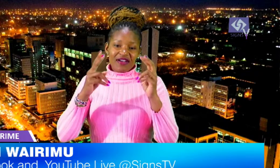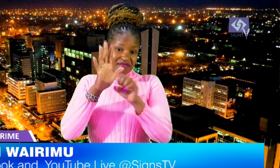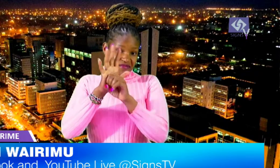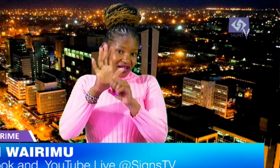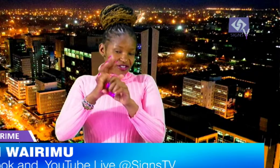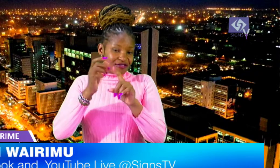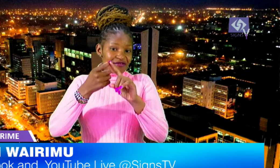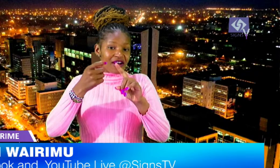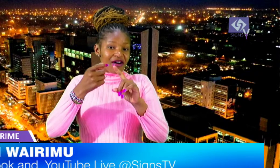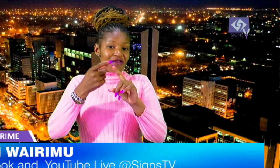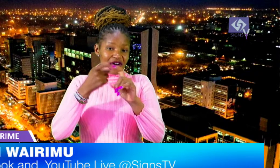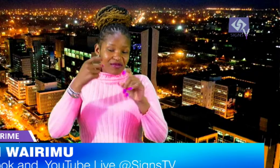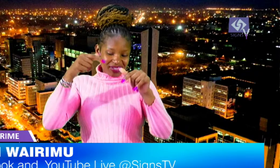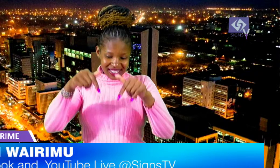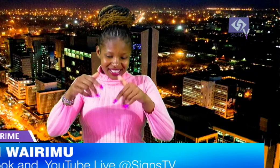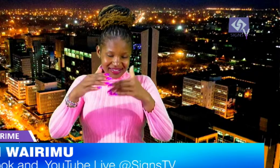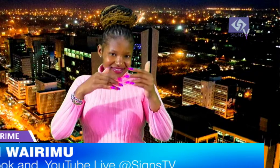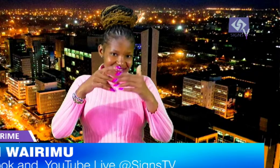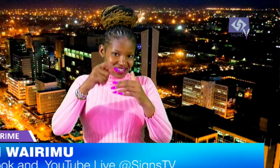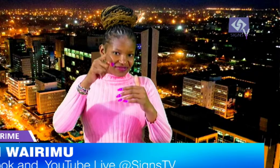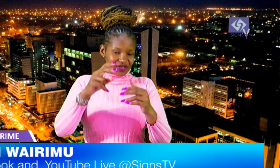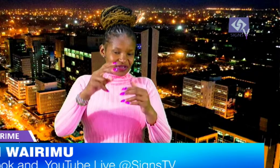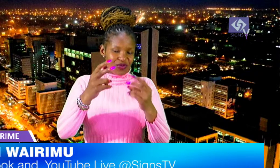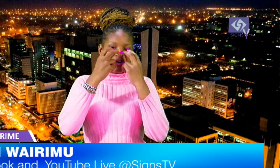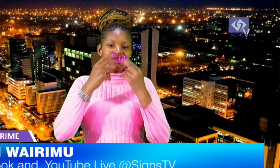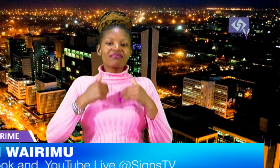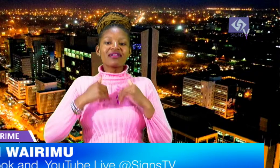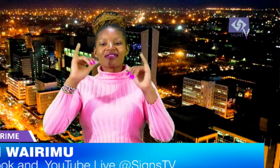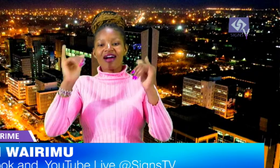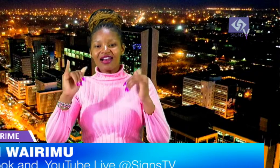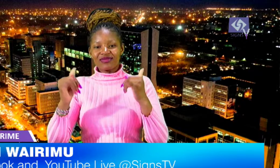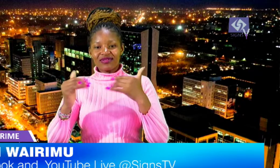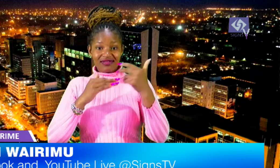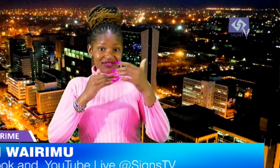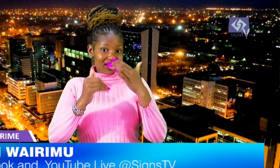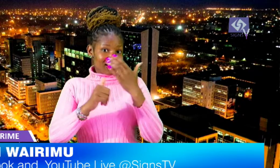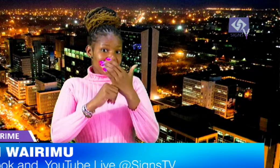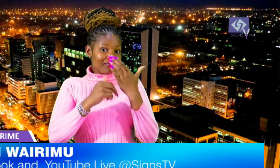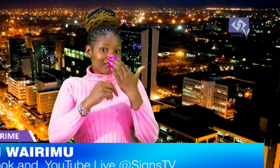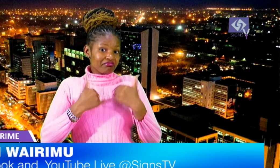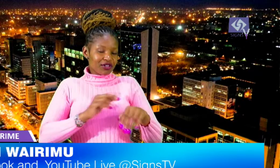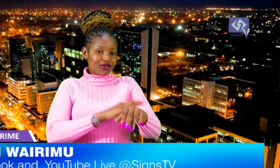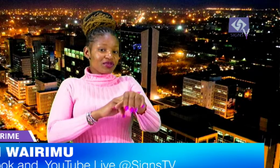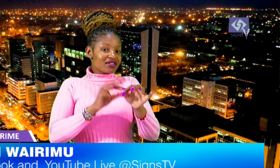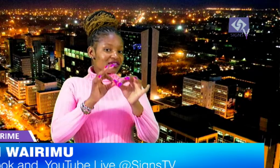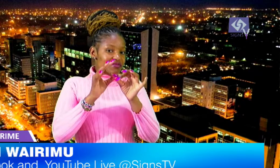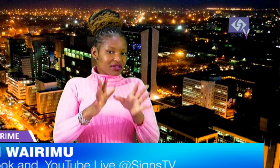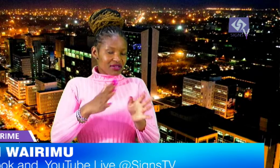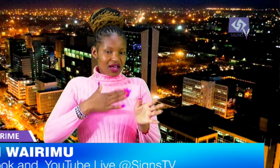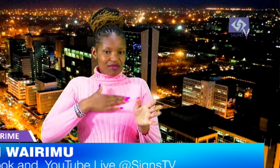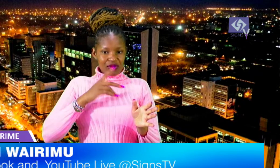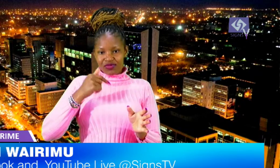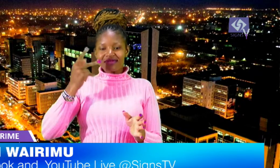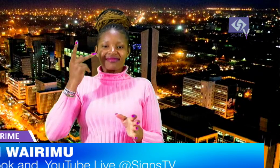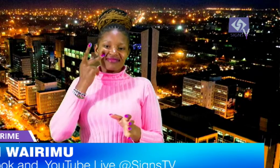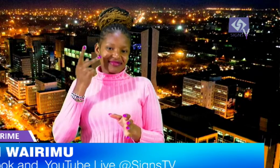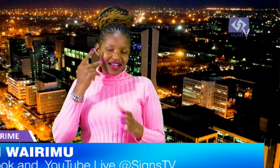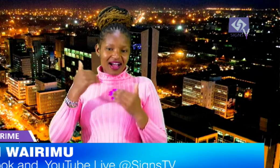Thank you so much, viewers, for joining us here at Science TV. I have been your host, Ruth WAIRIMU, and this is my